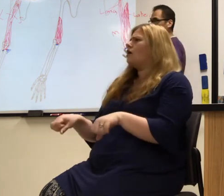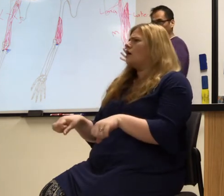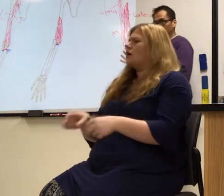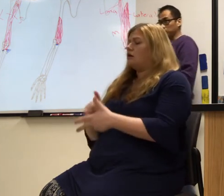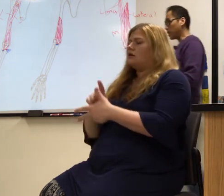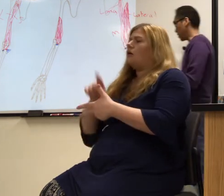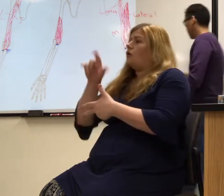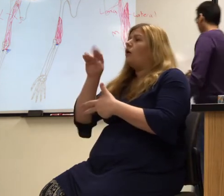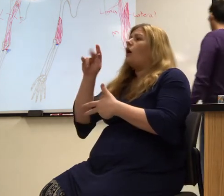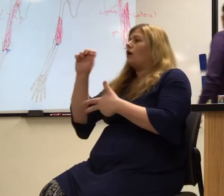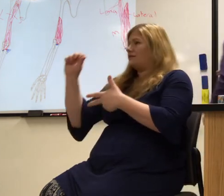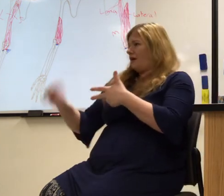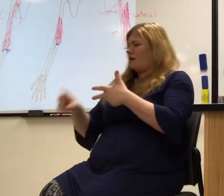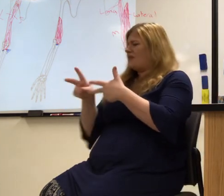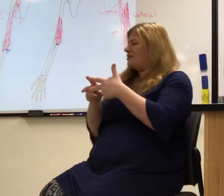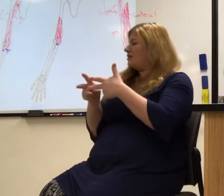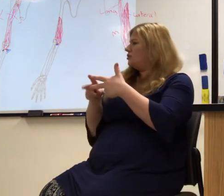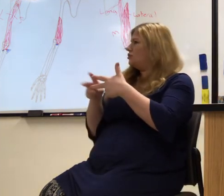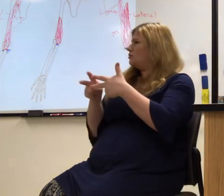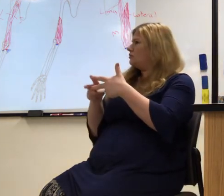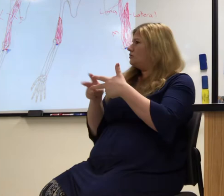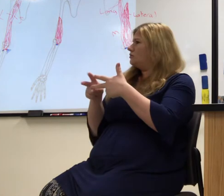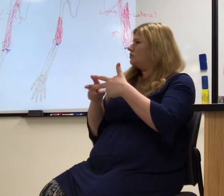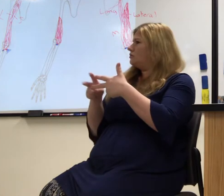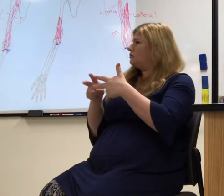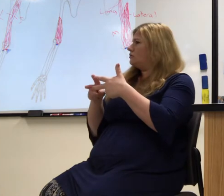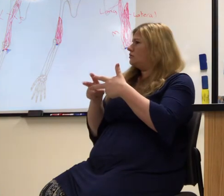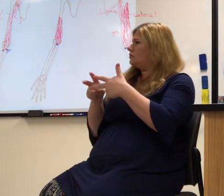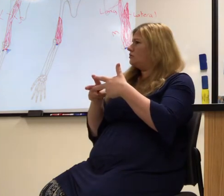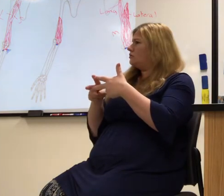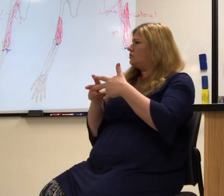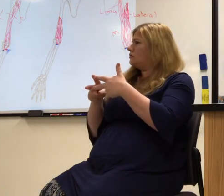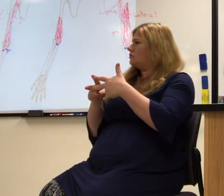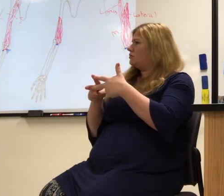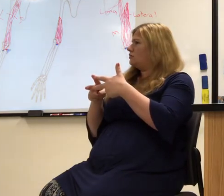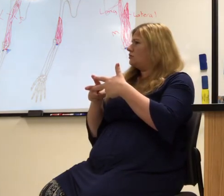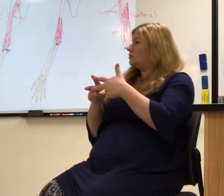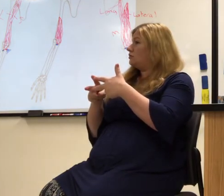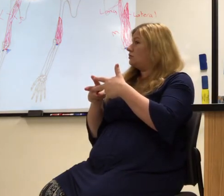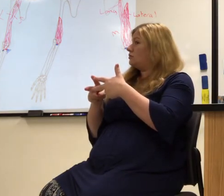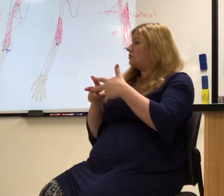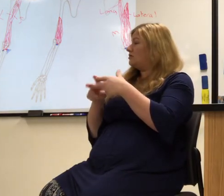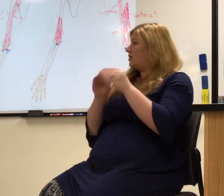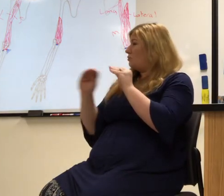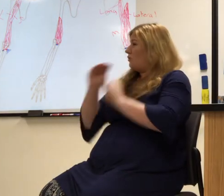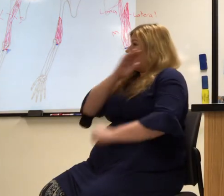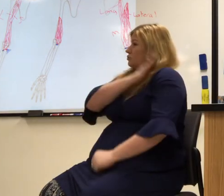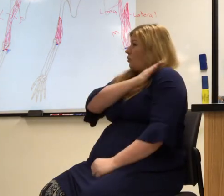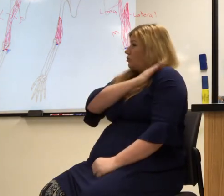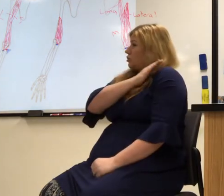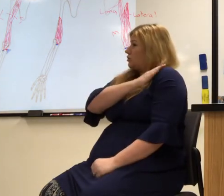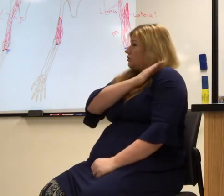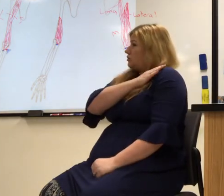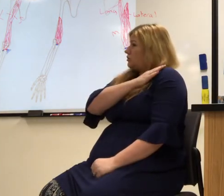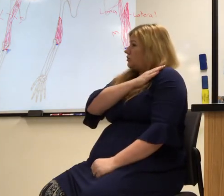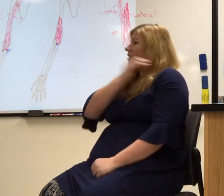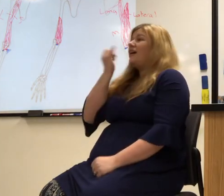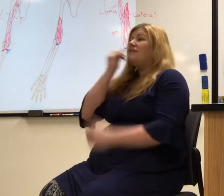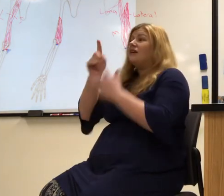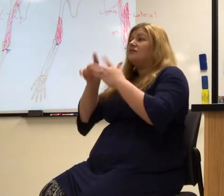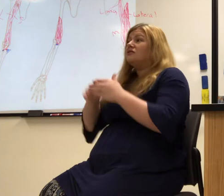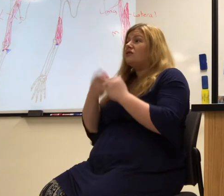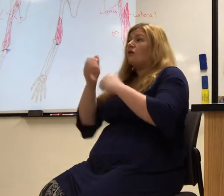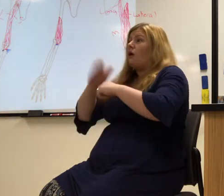What about the other two heads? And these two heads, move the shoulder if they originate on the